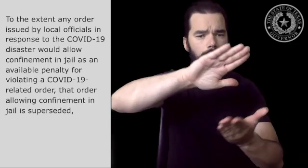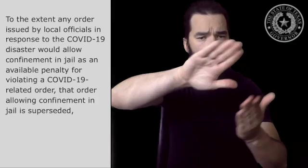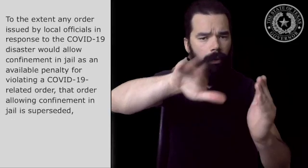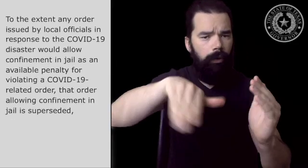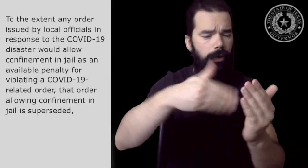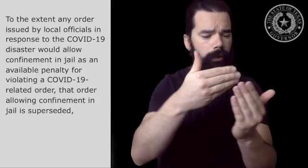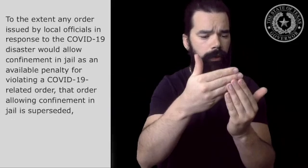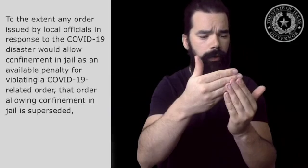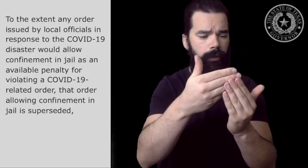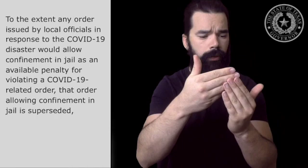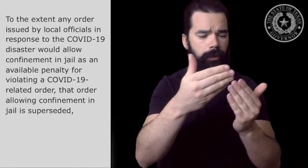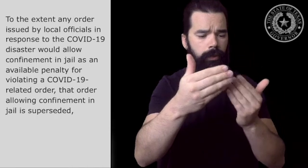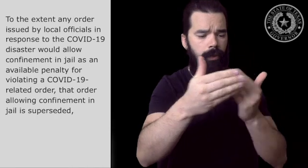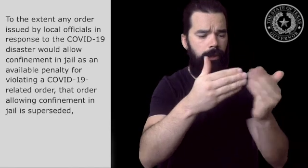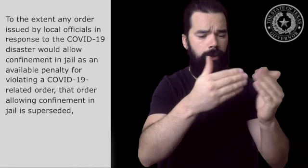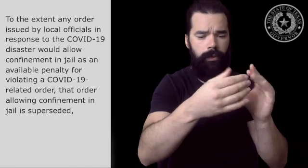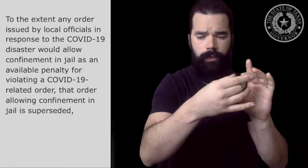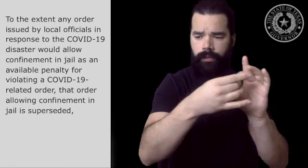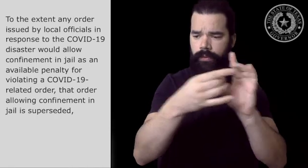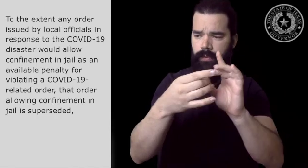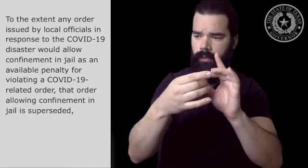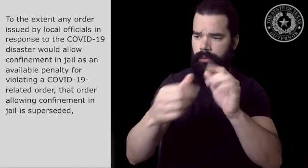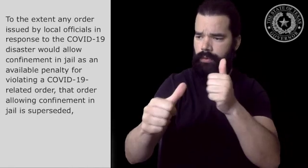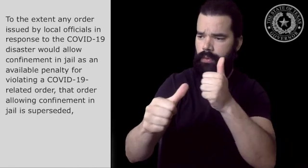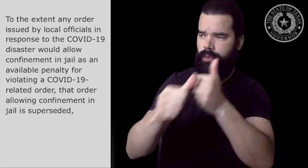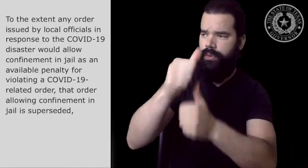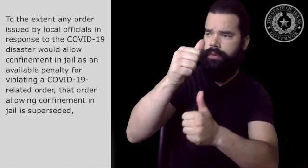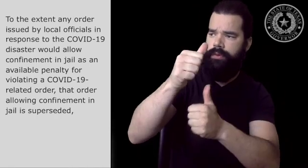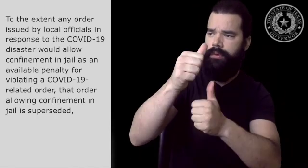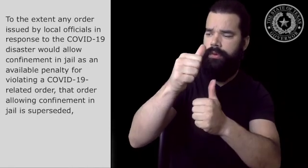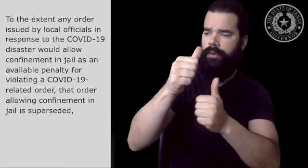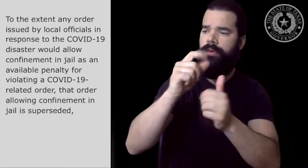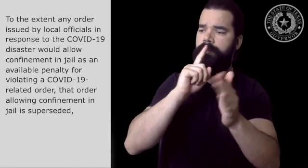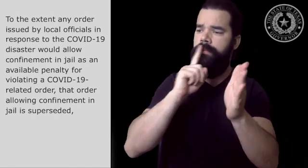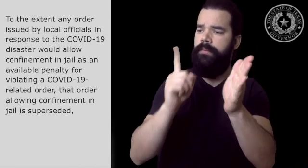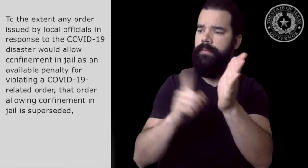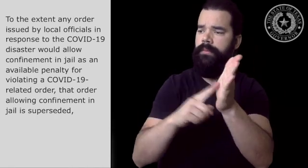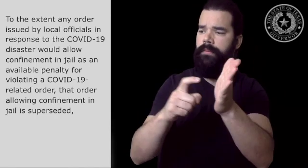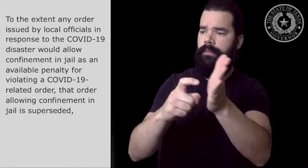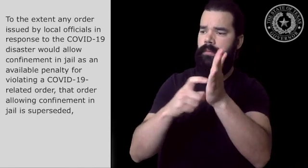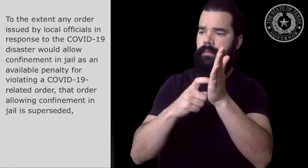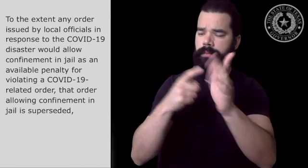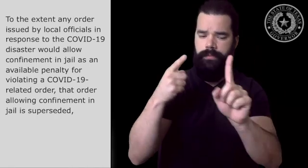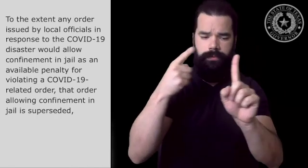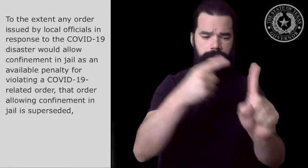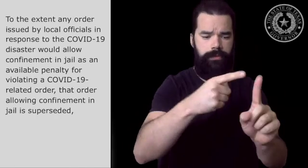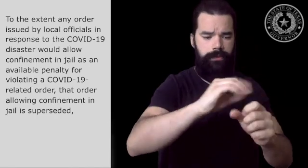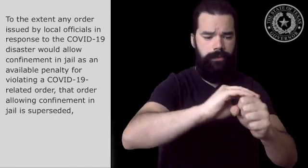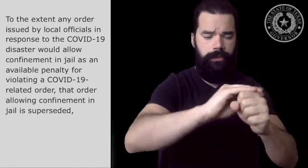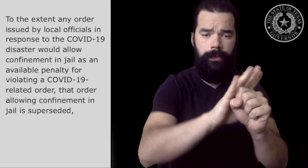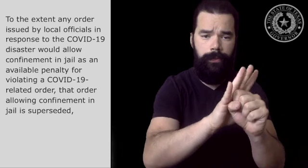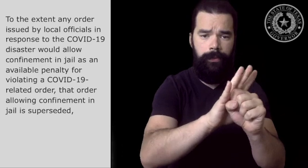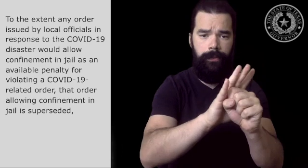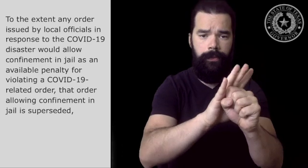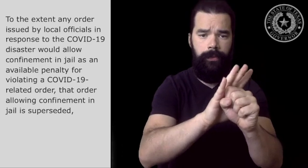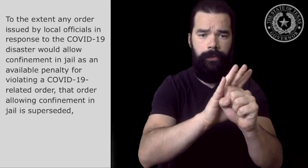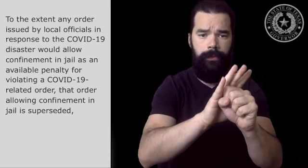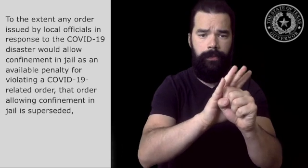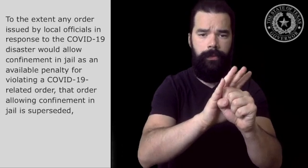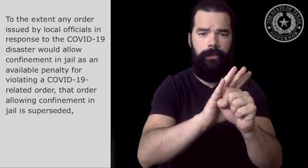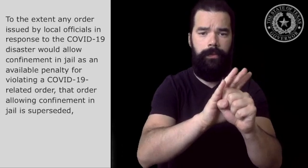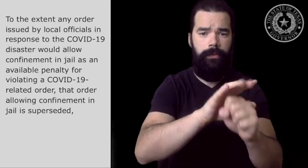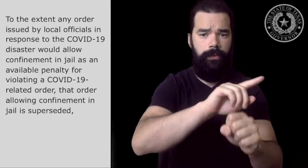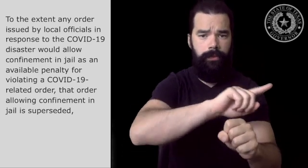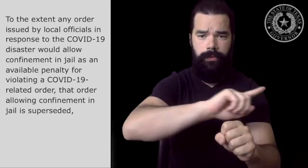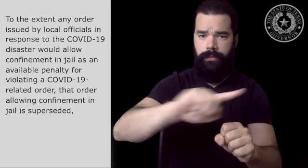To the extent any order issued by local officials in response to the COVID-19 disaster would